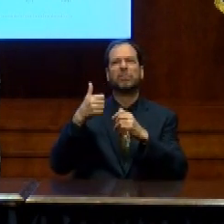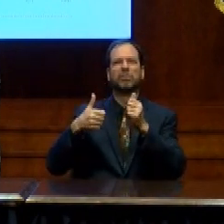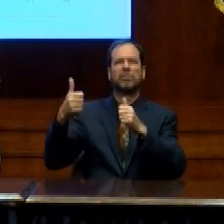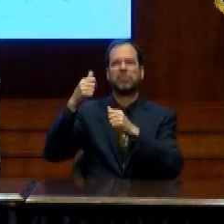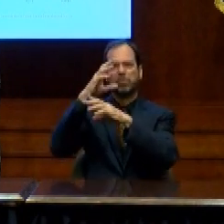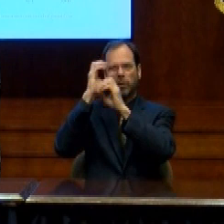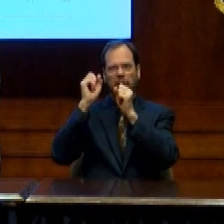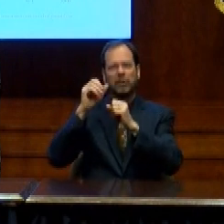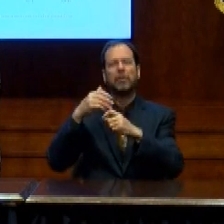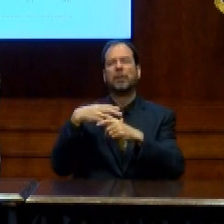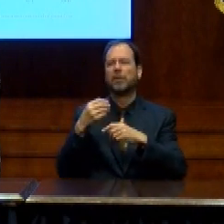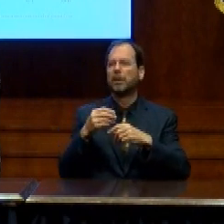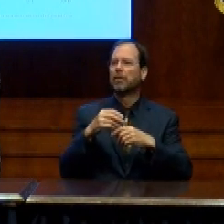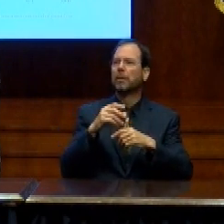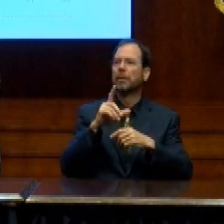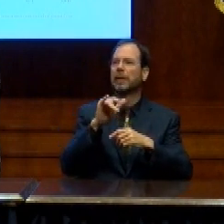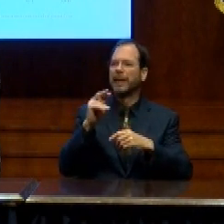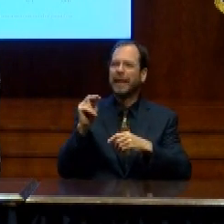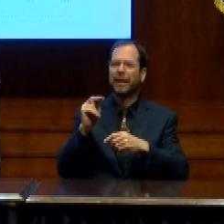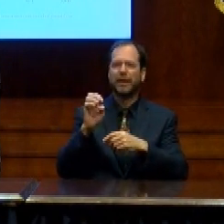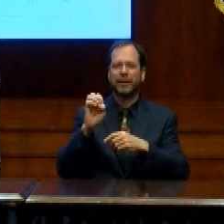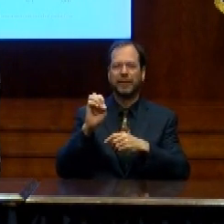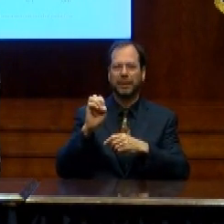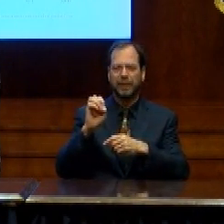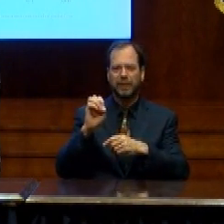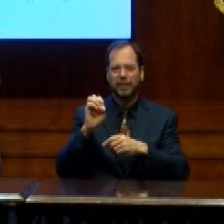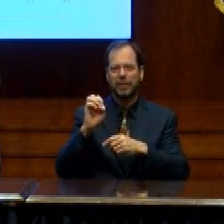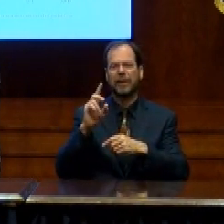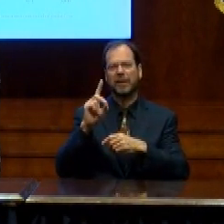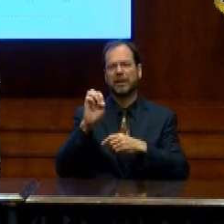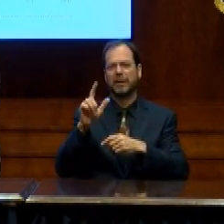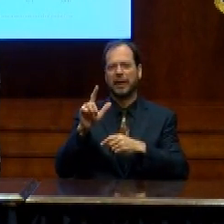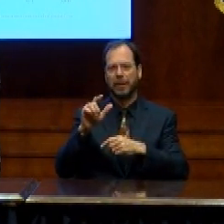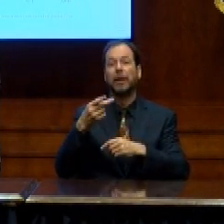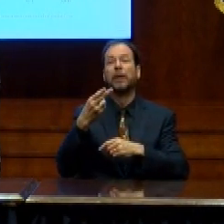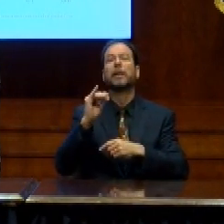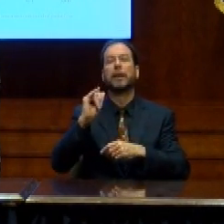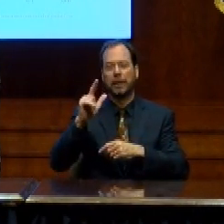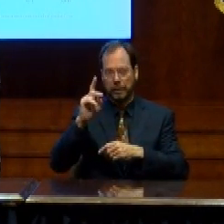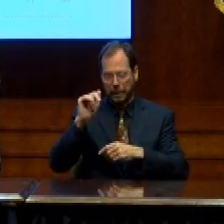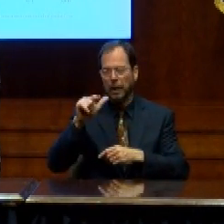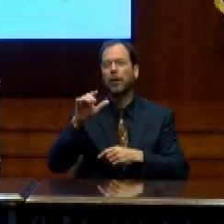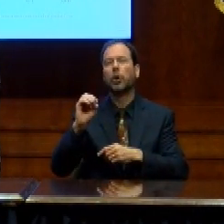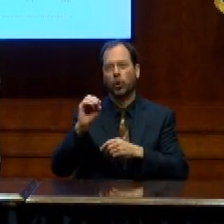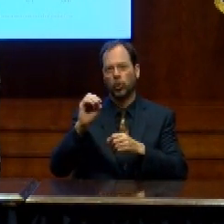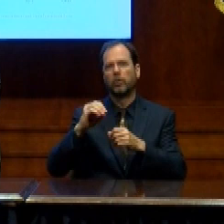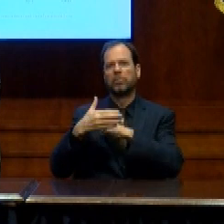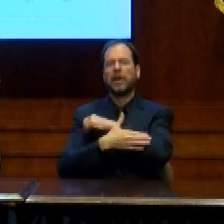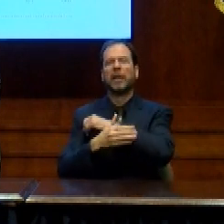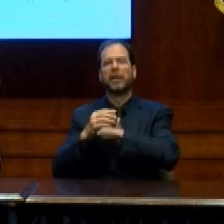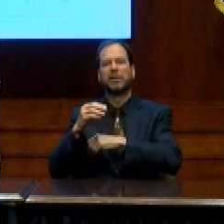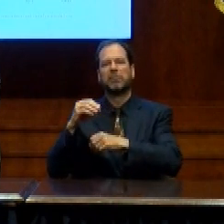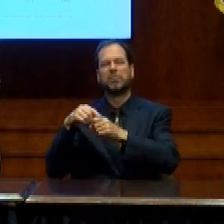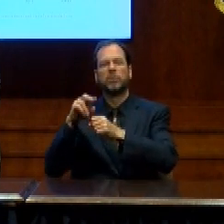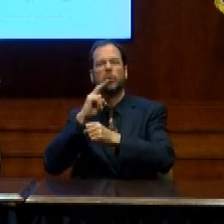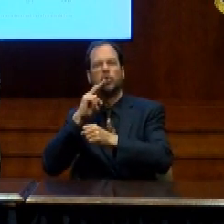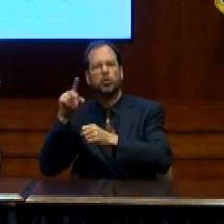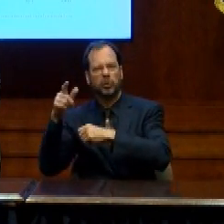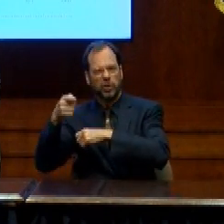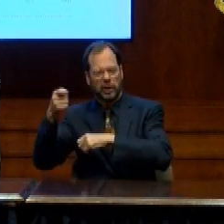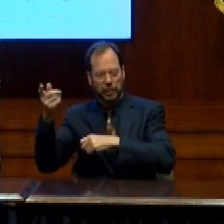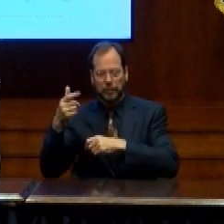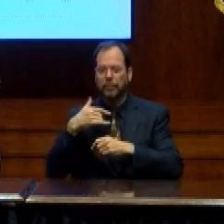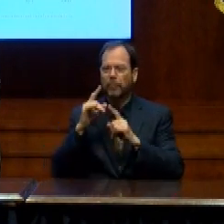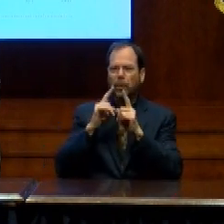times, as well as Lena Hidalgo and her team. Lena Hidalgo is the county judge in Harris County. So I visited with her and her team on